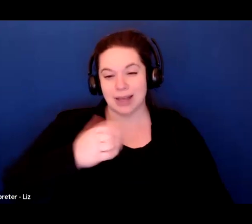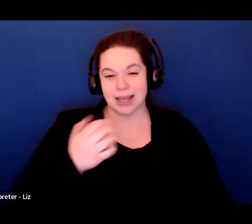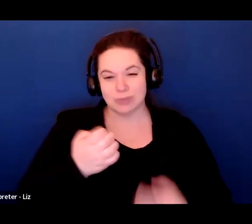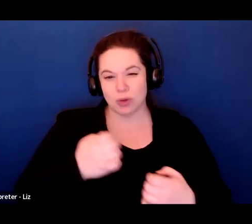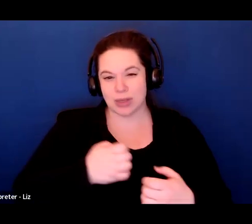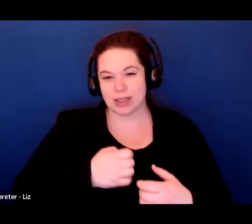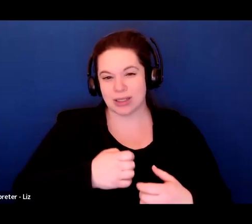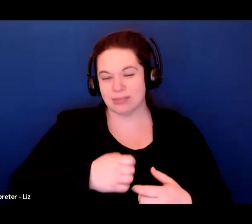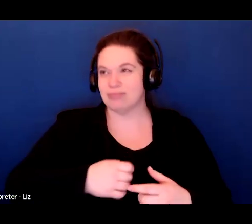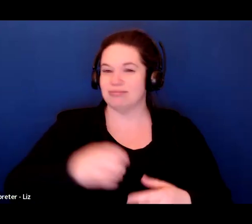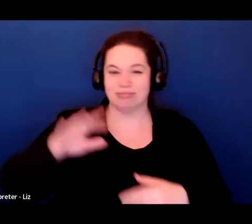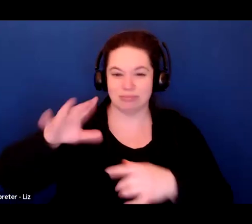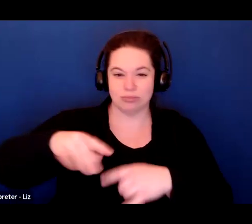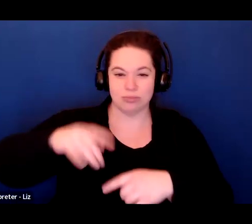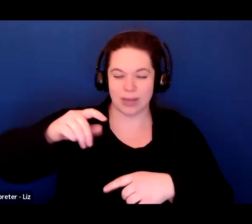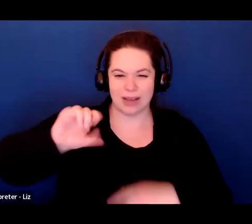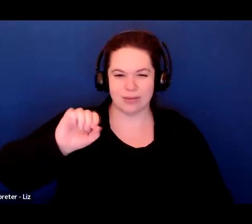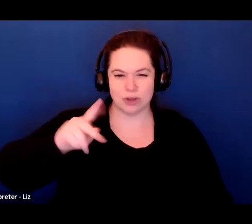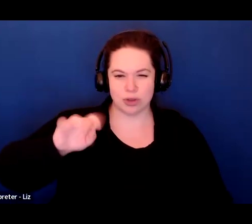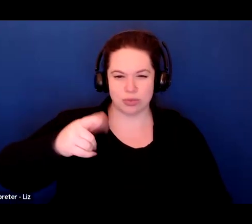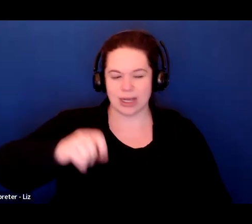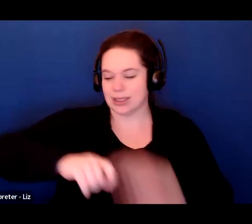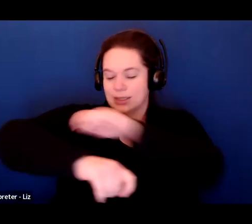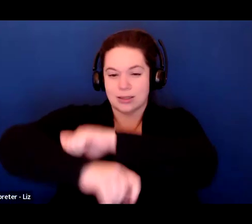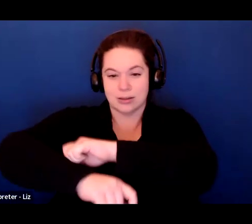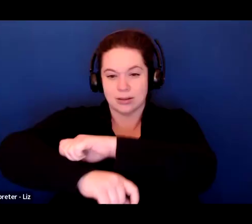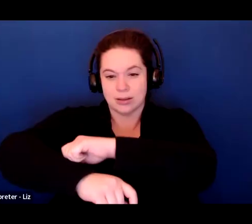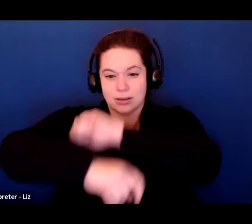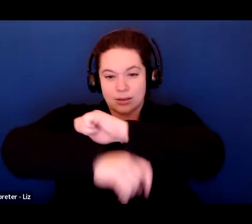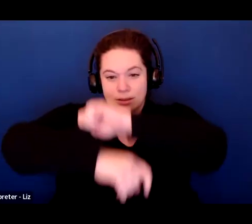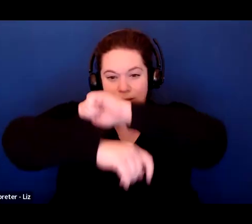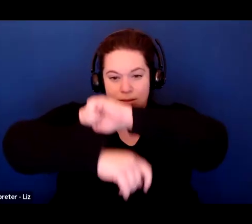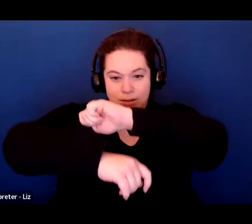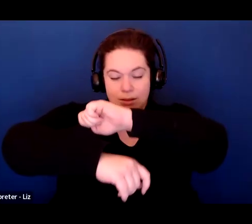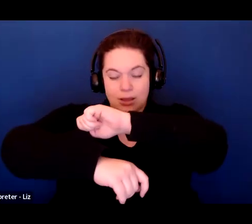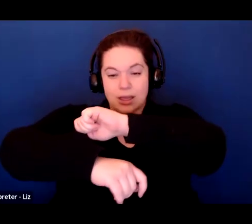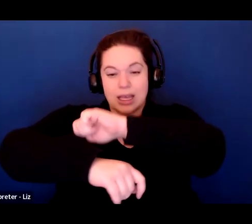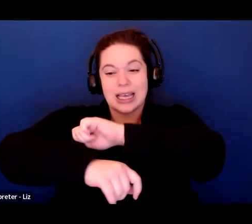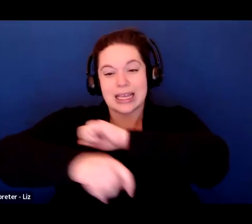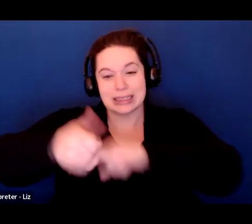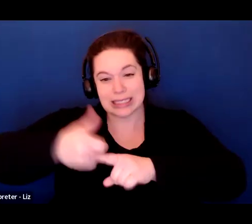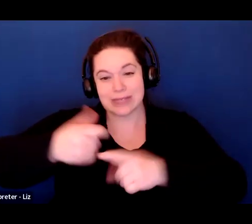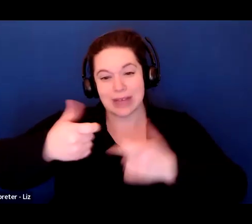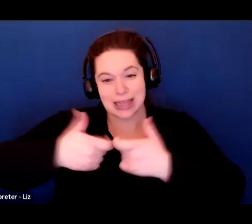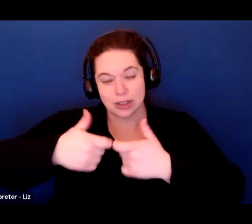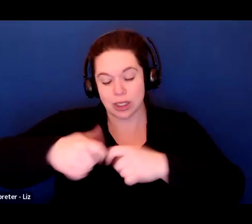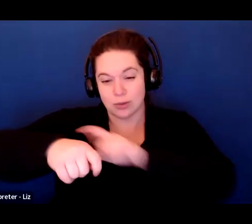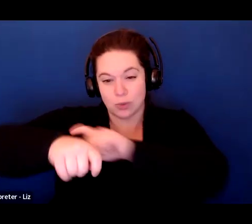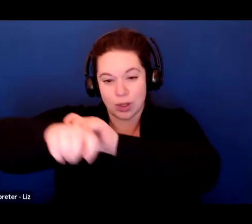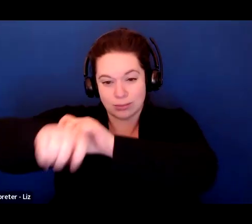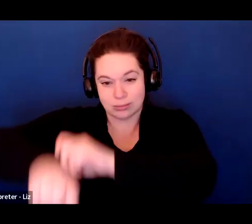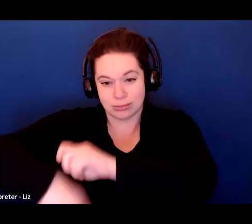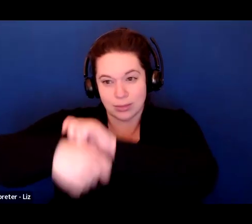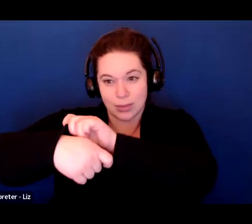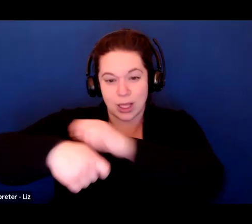hangs on some springs, and some of them are electric, and it will scoop the food and come up. And, if you